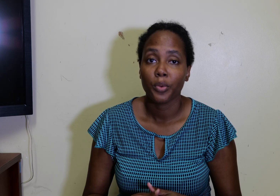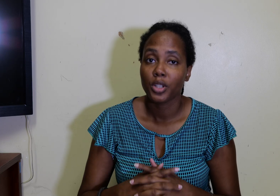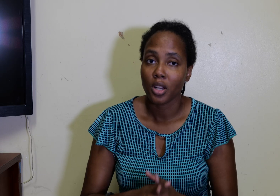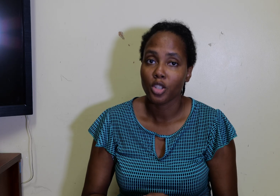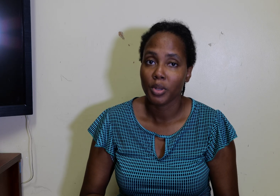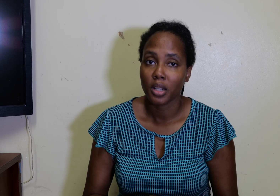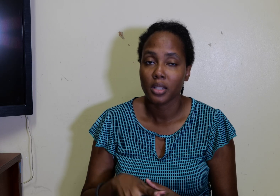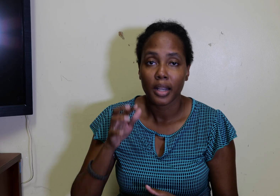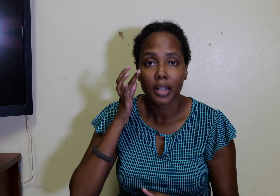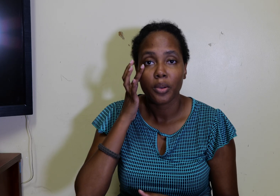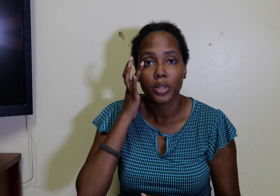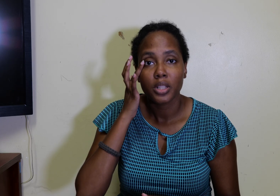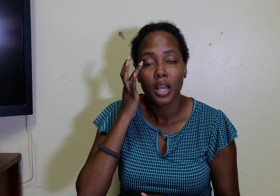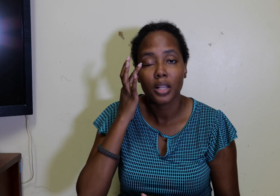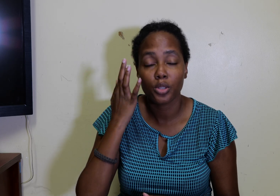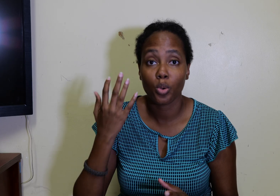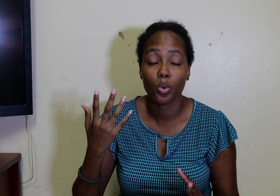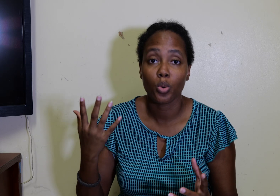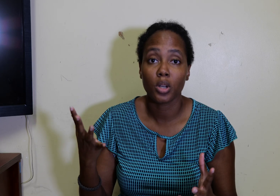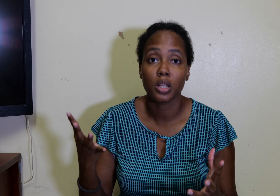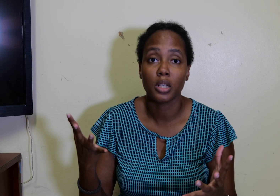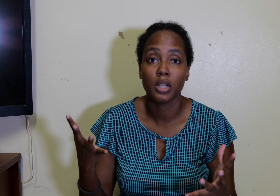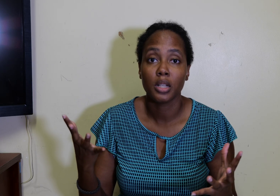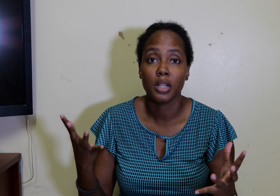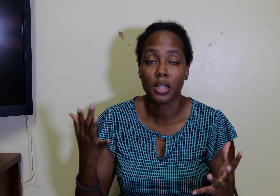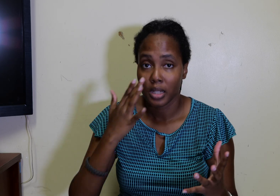Language, not Jamaican Sign Language. So